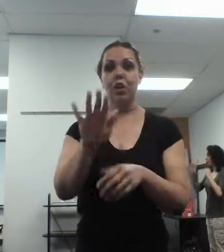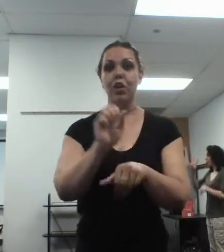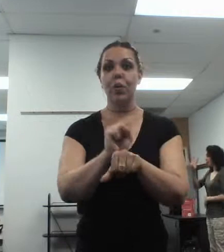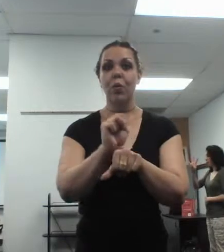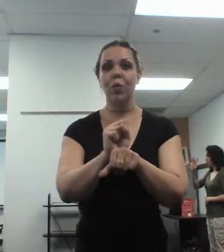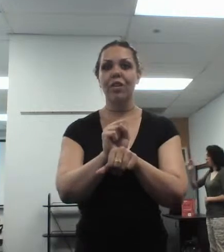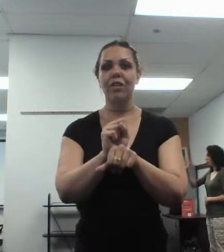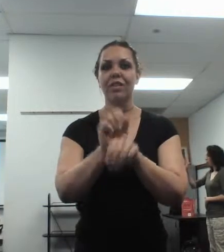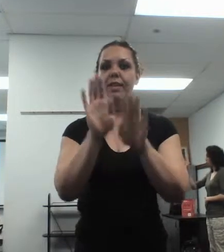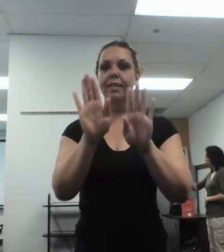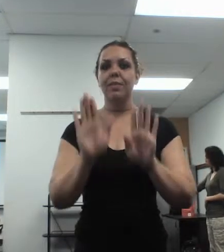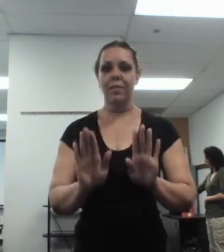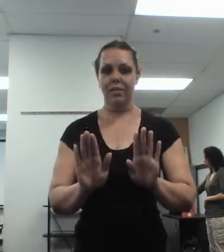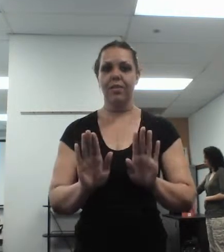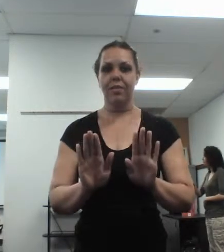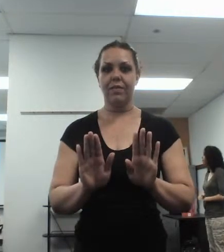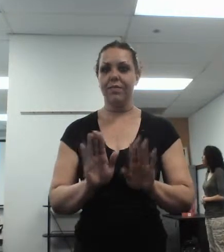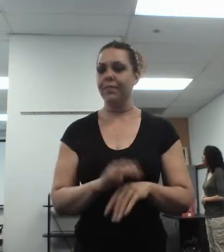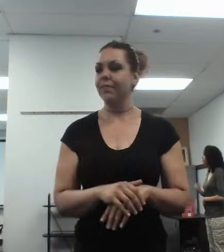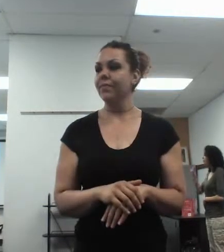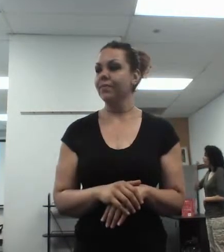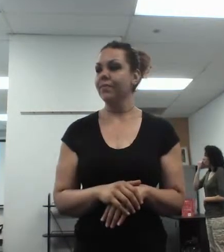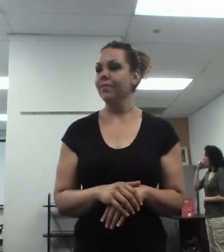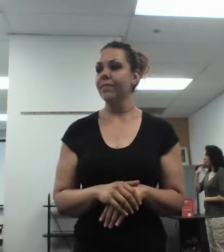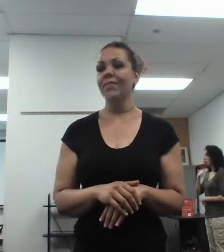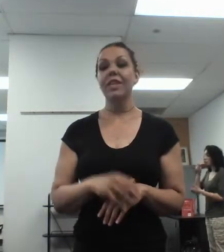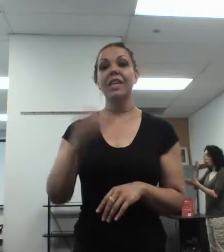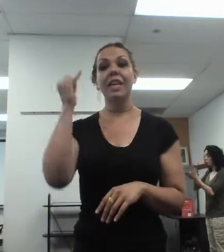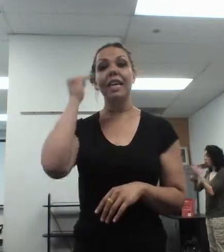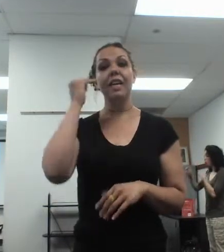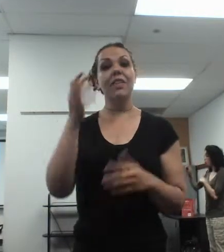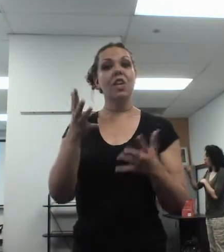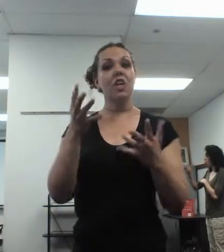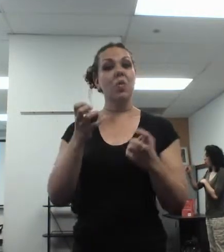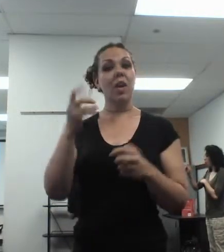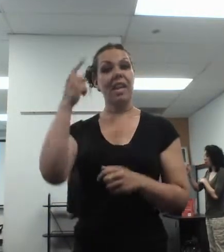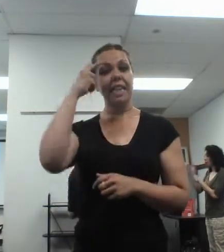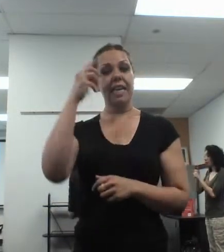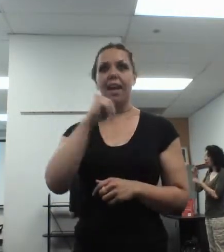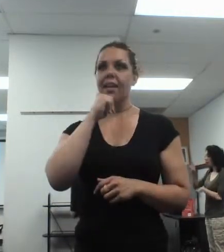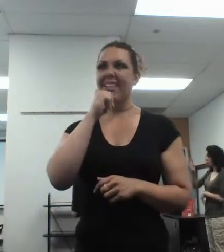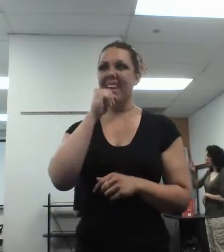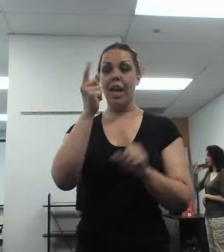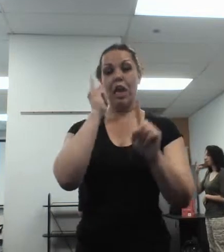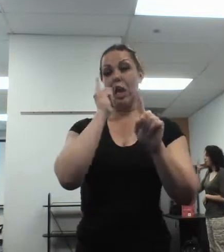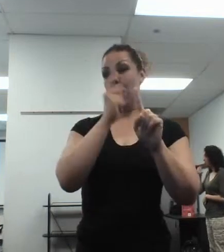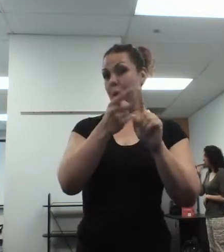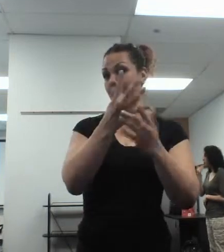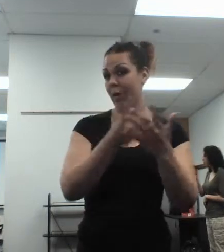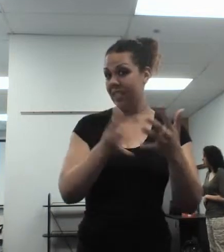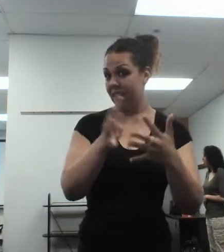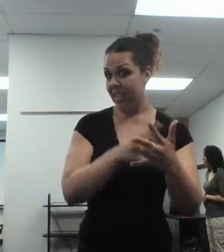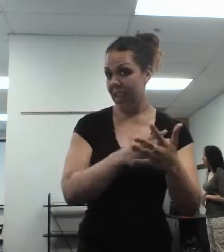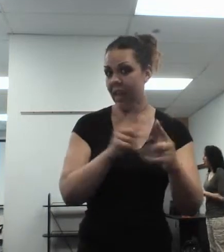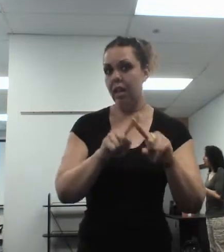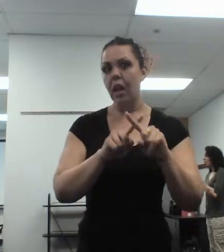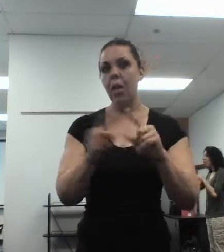If you wanted to think of it not in a point scale, if you wanted to think of it in a grade